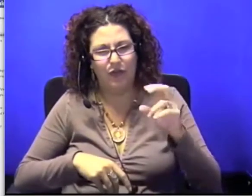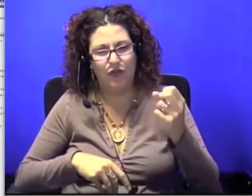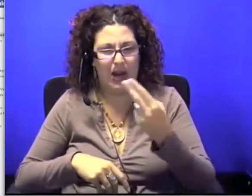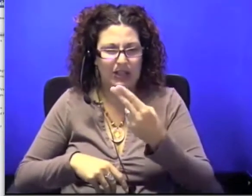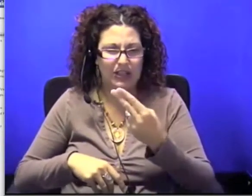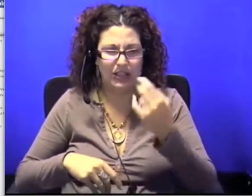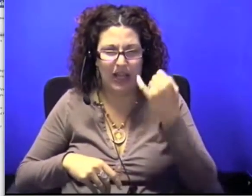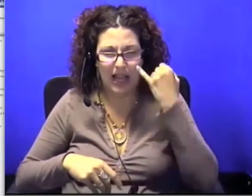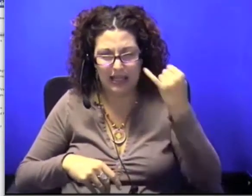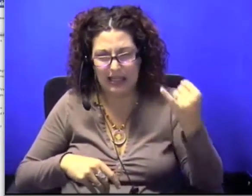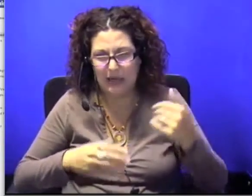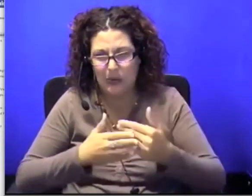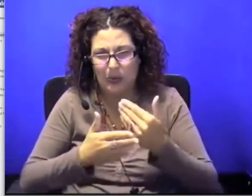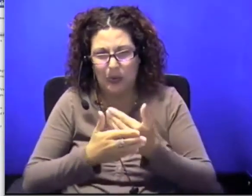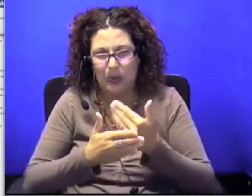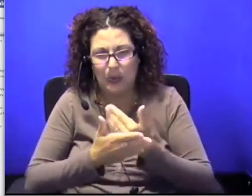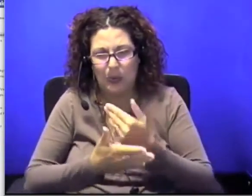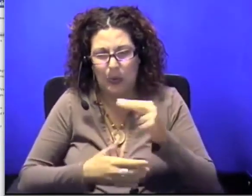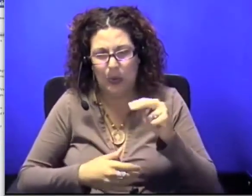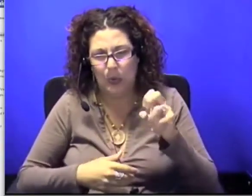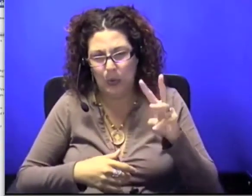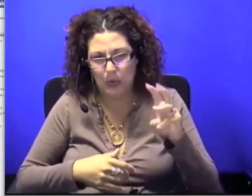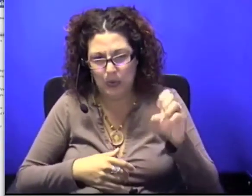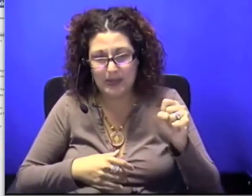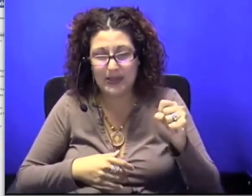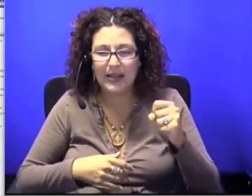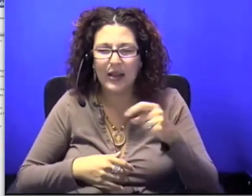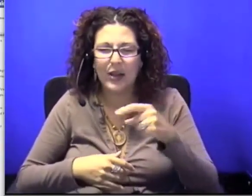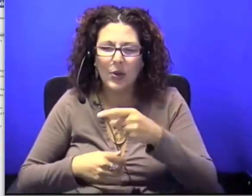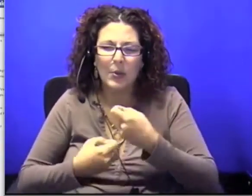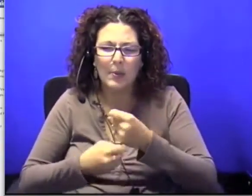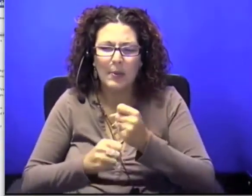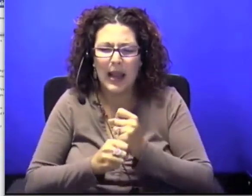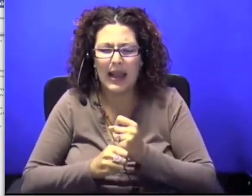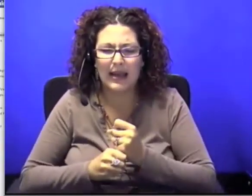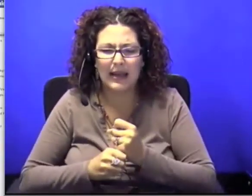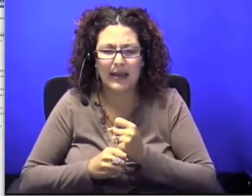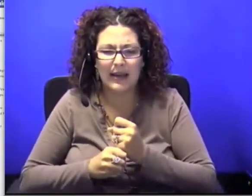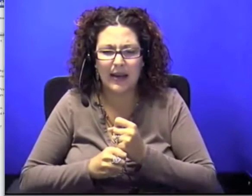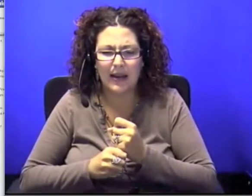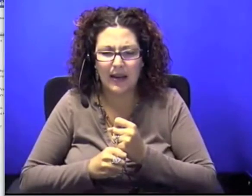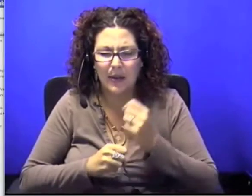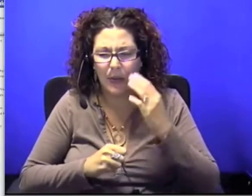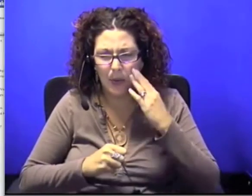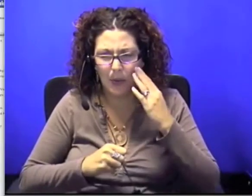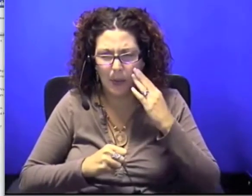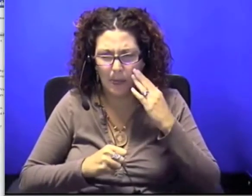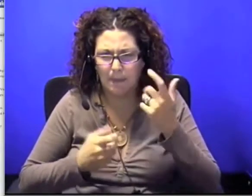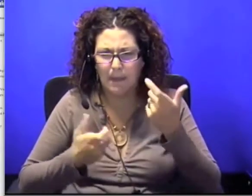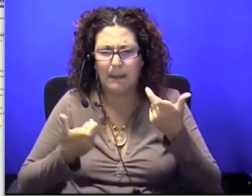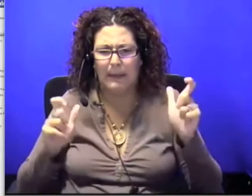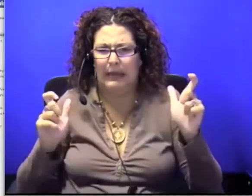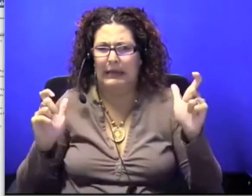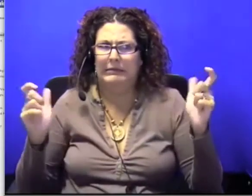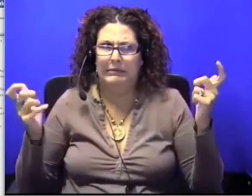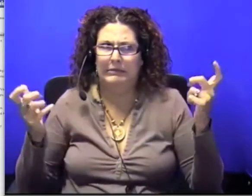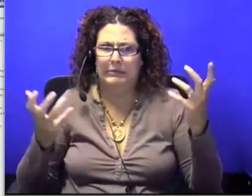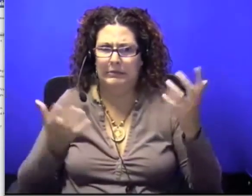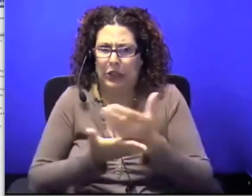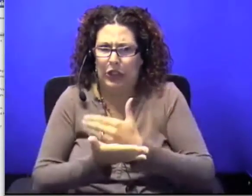you've got that fresh concept, fresh idea. And, since you've made such, huge amounts of